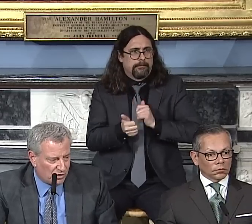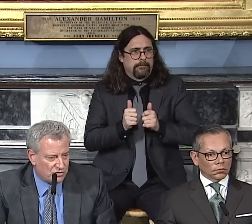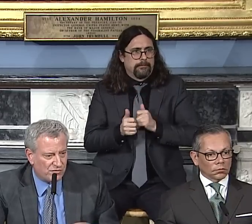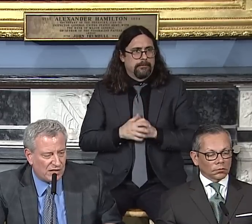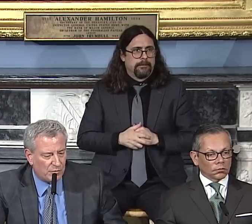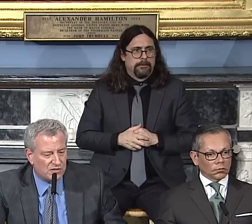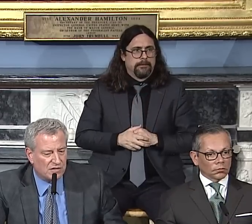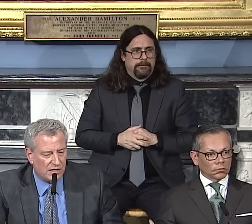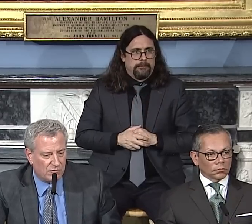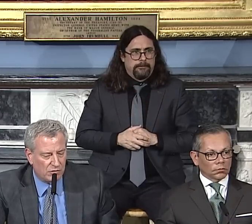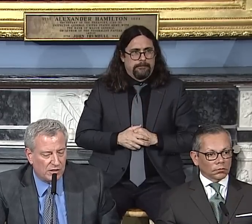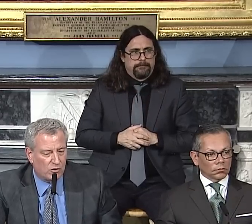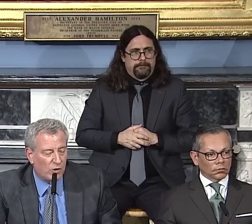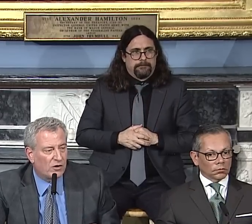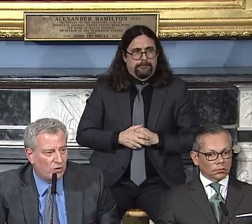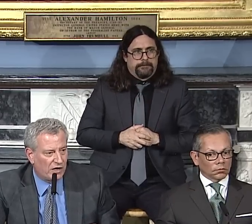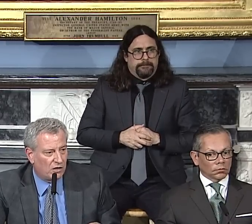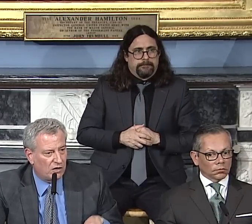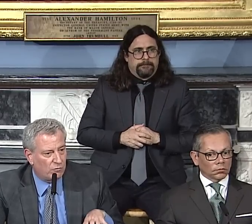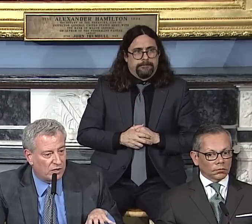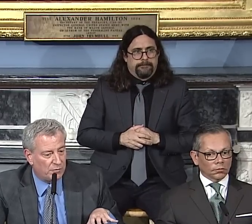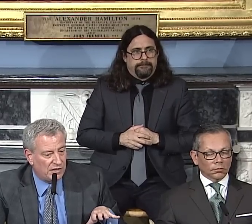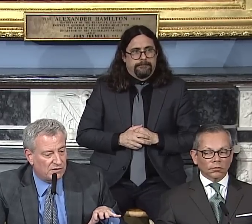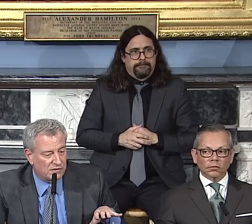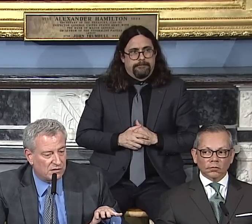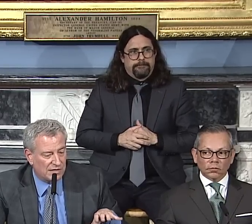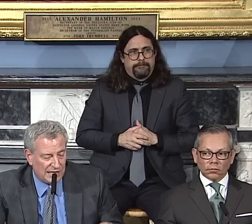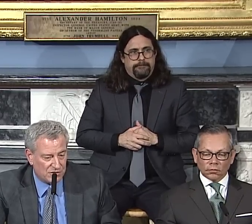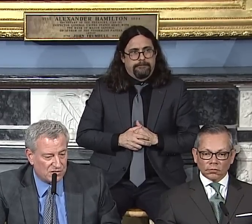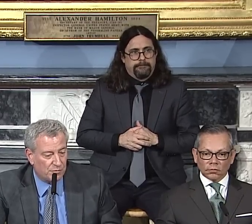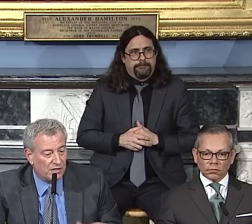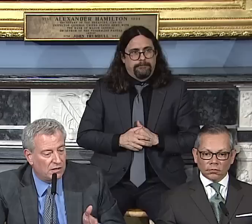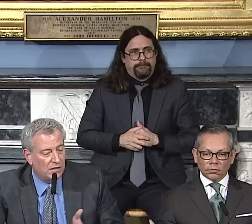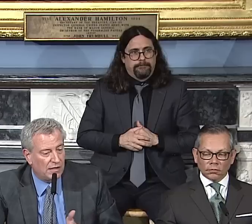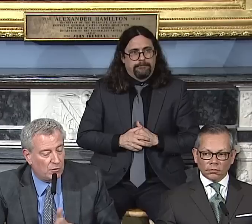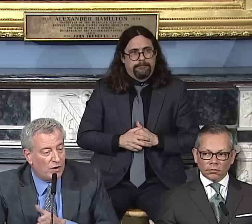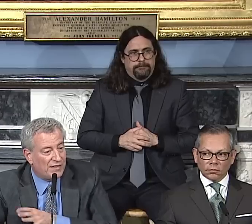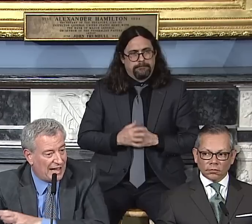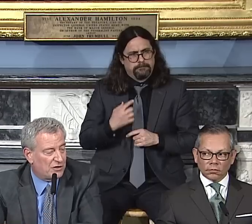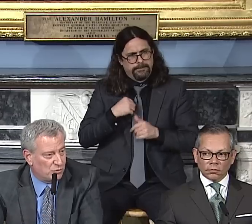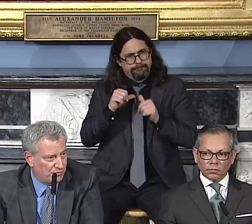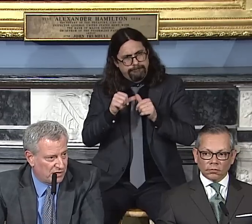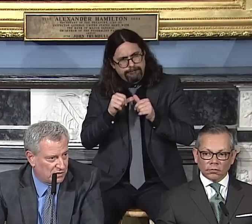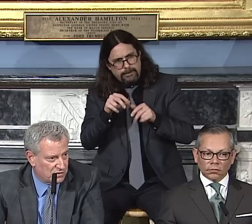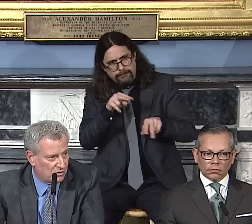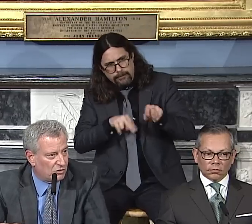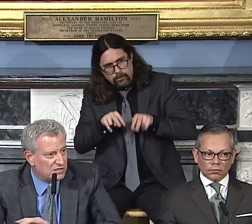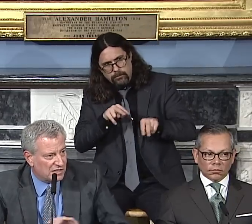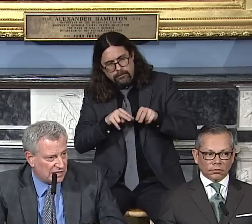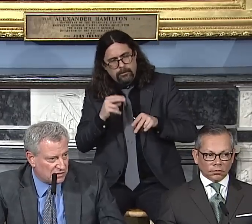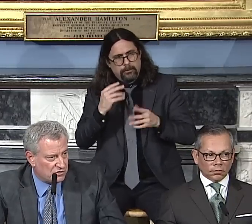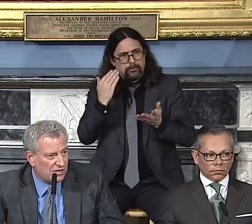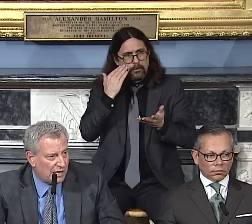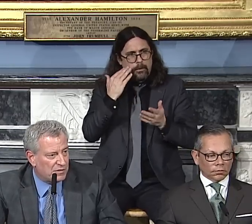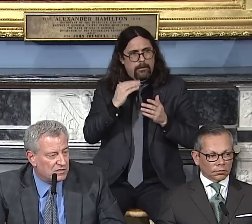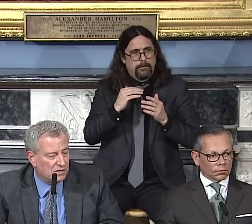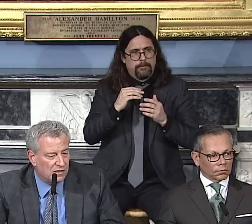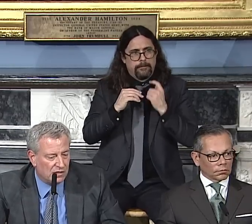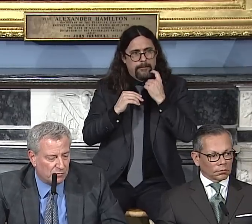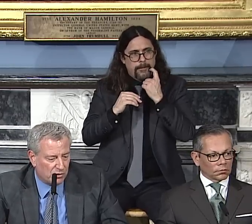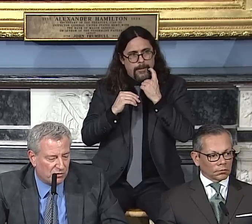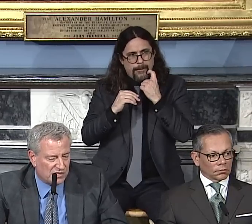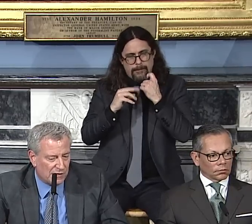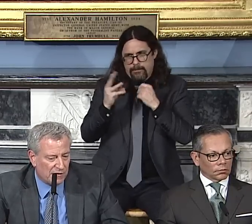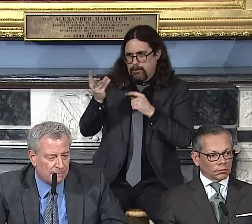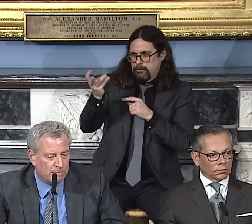a whole bunch of elements and really quite aware of what it means to cancel something and when the actual event is, so long as the cancellation happens